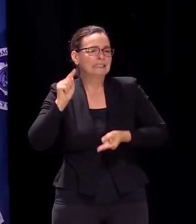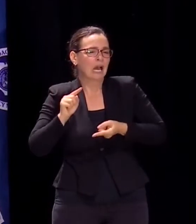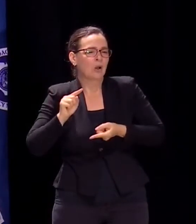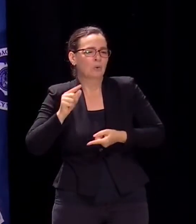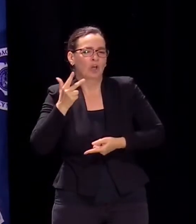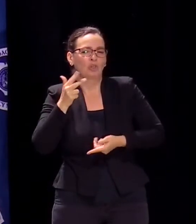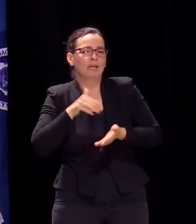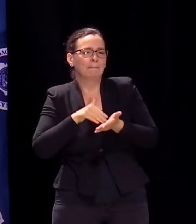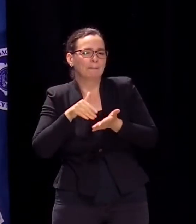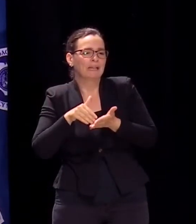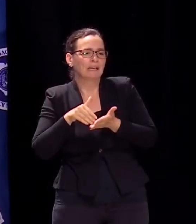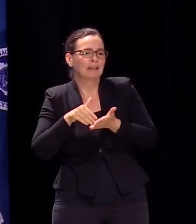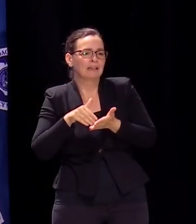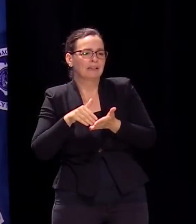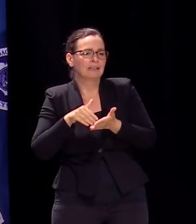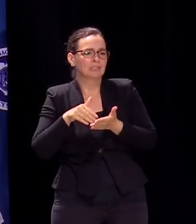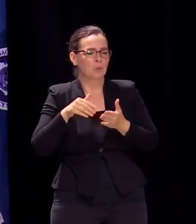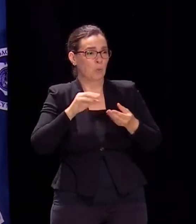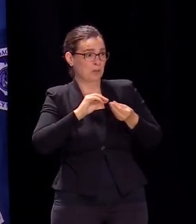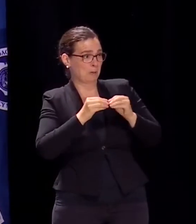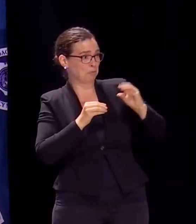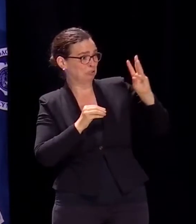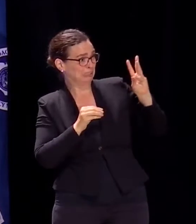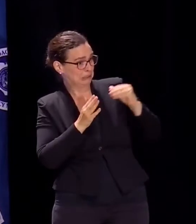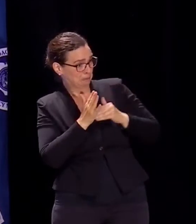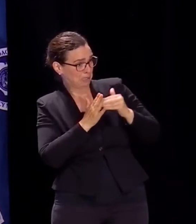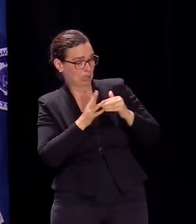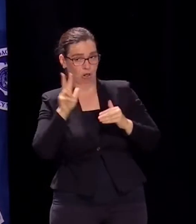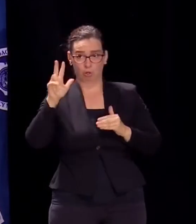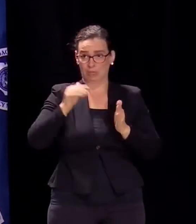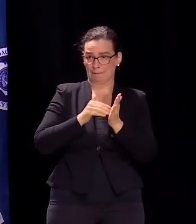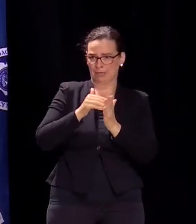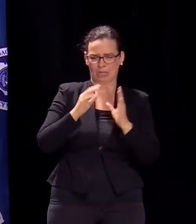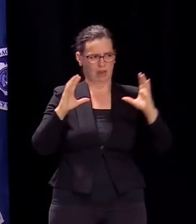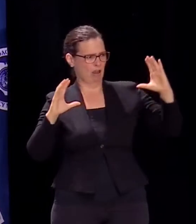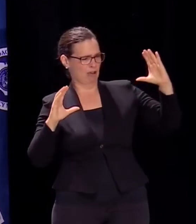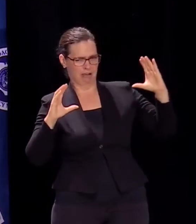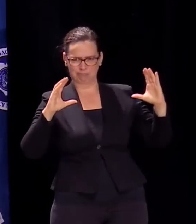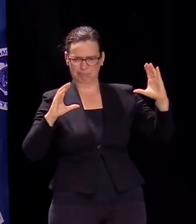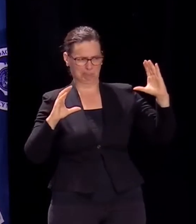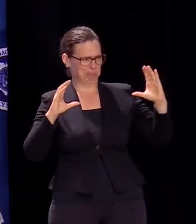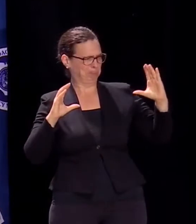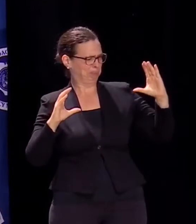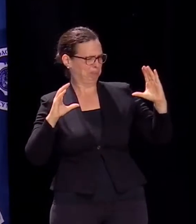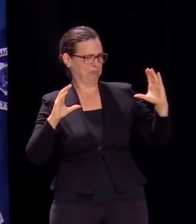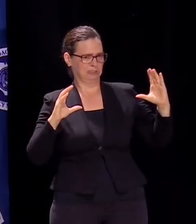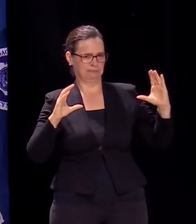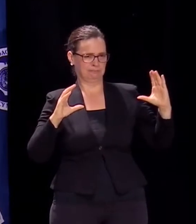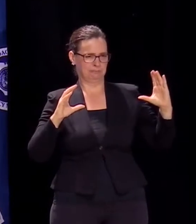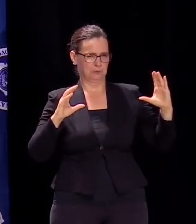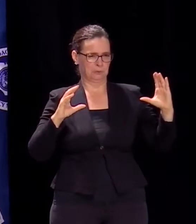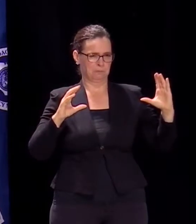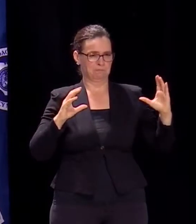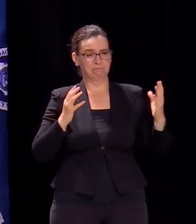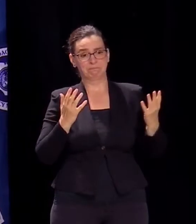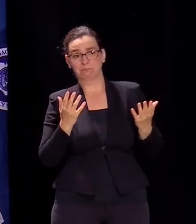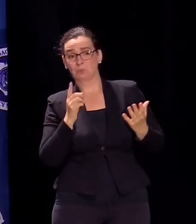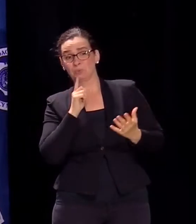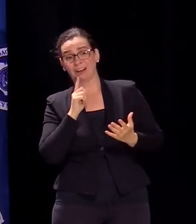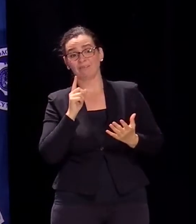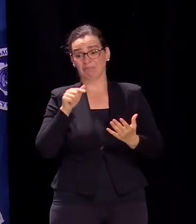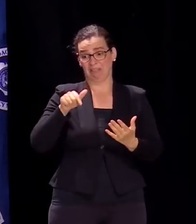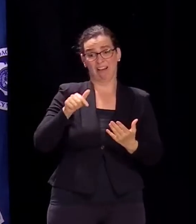more sense. Overall, though, I did not think today we would be talking about payments in the positive when you looked at both payments. So I think